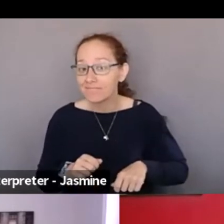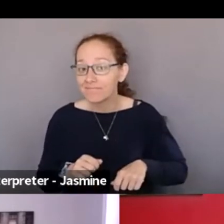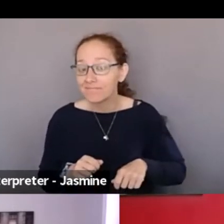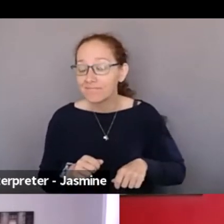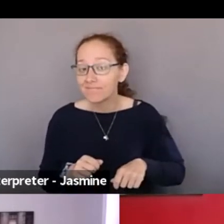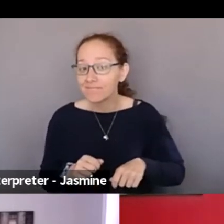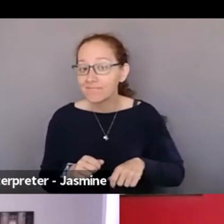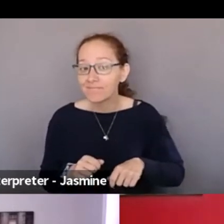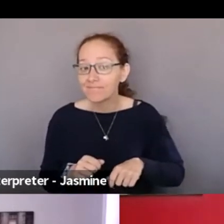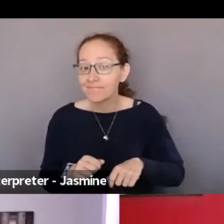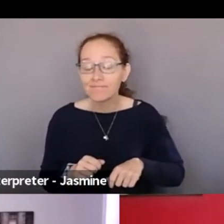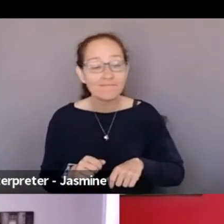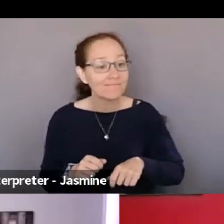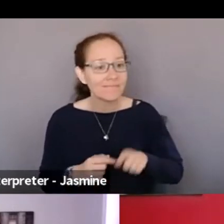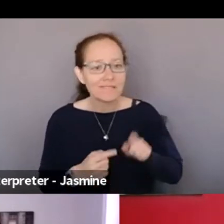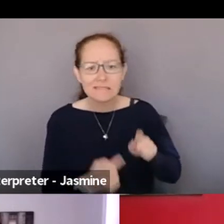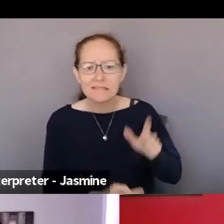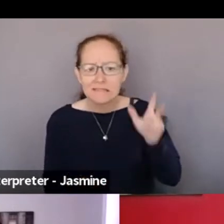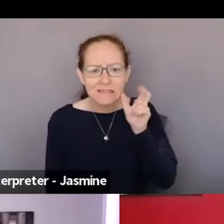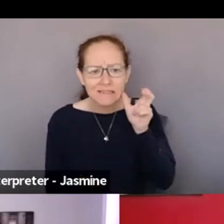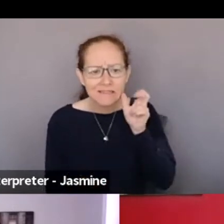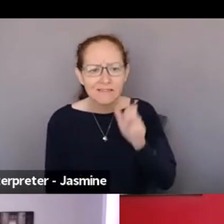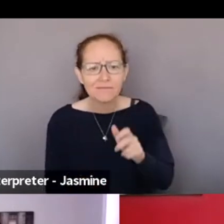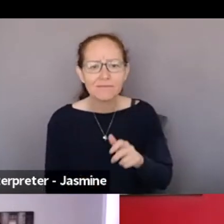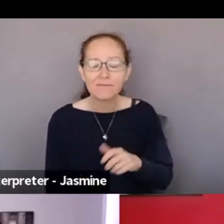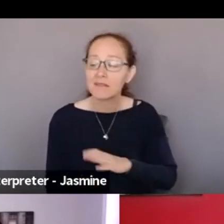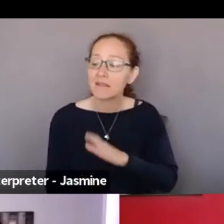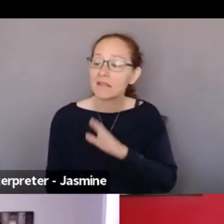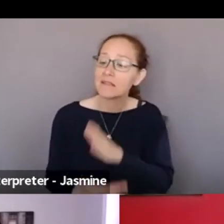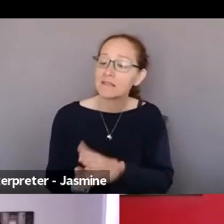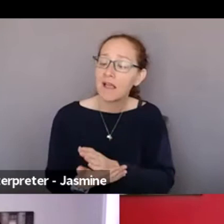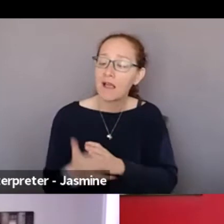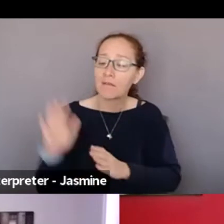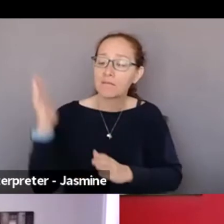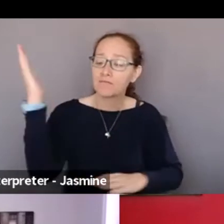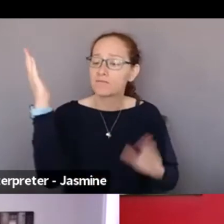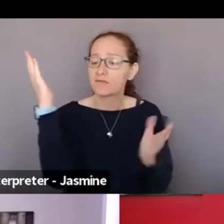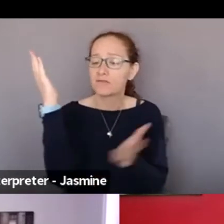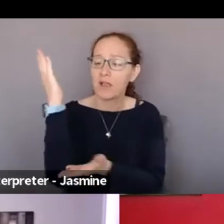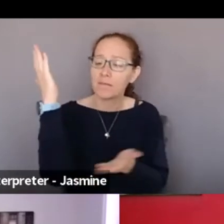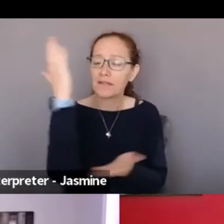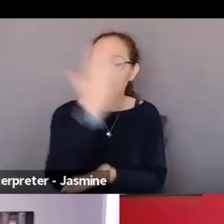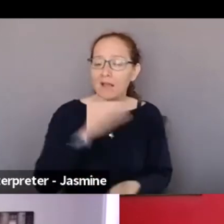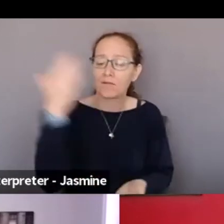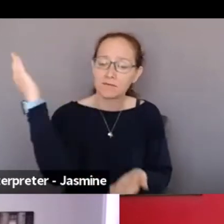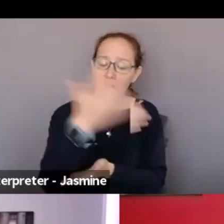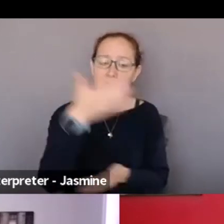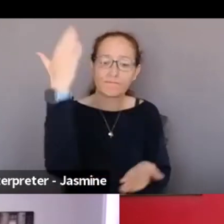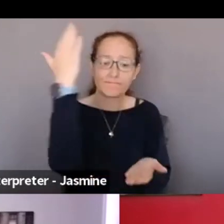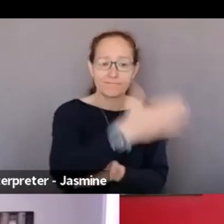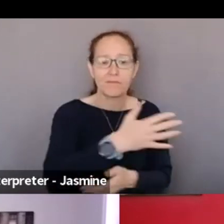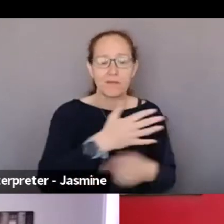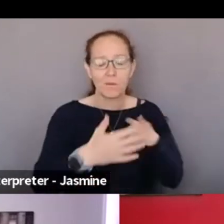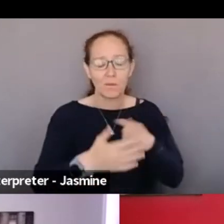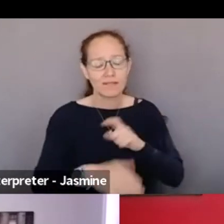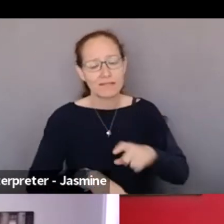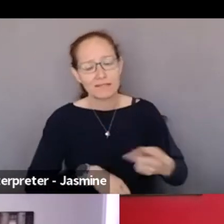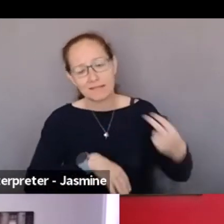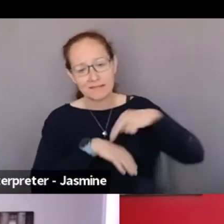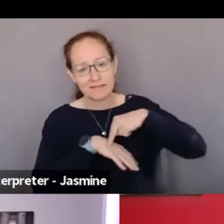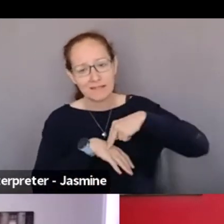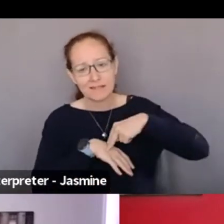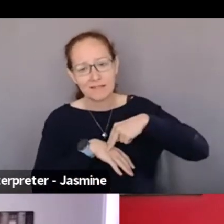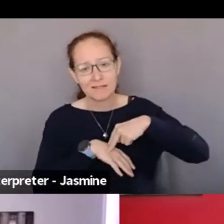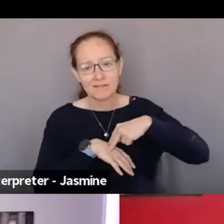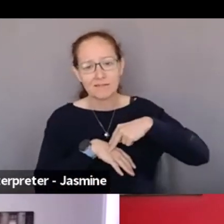I'm having trouble hearing you. Stop chopping down trees. We need to take a stand.